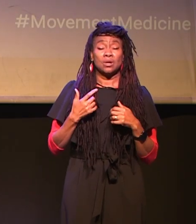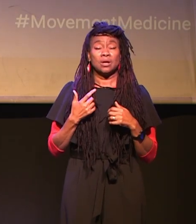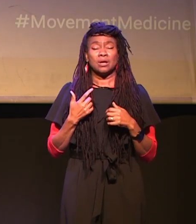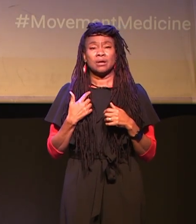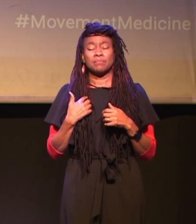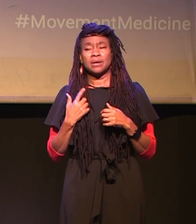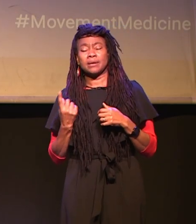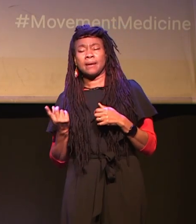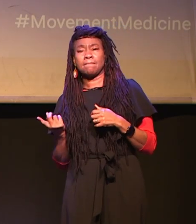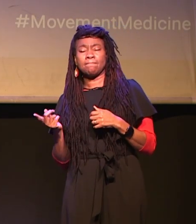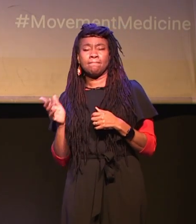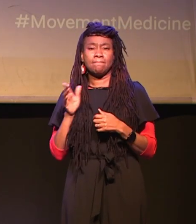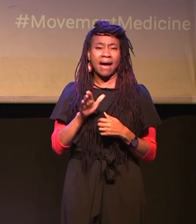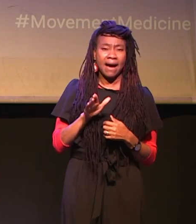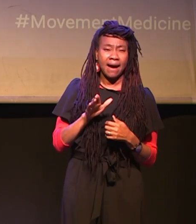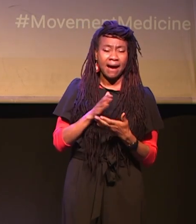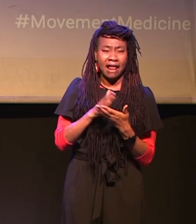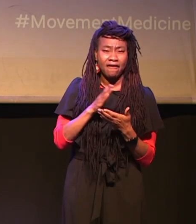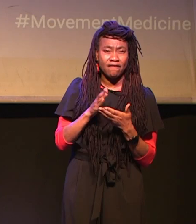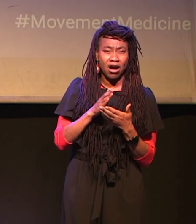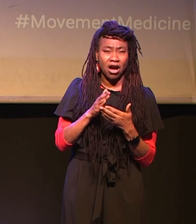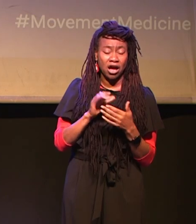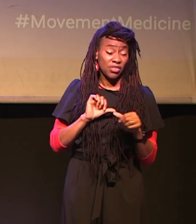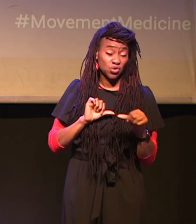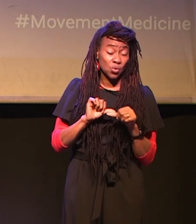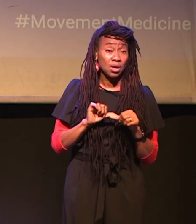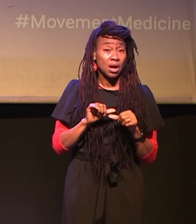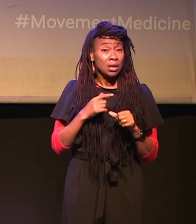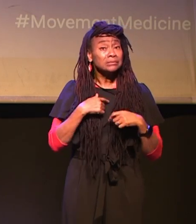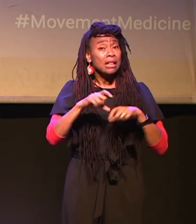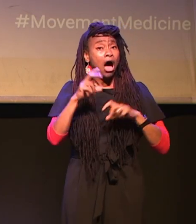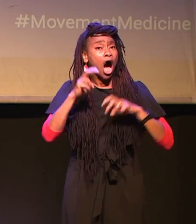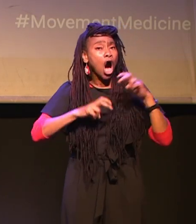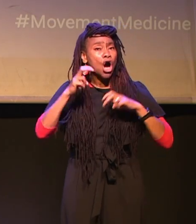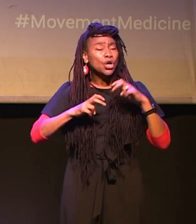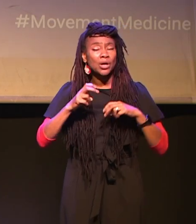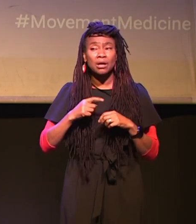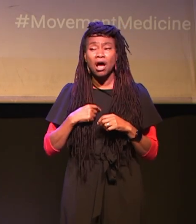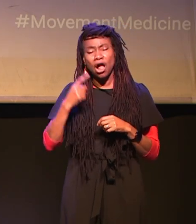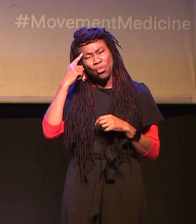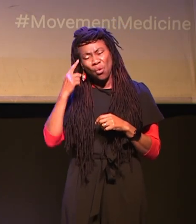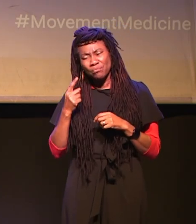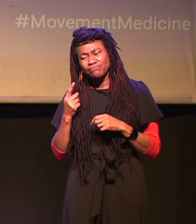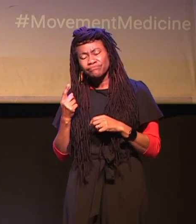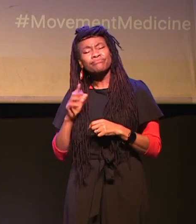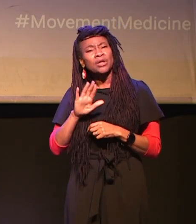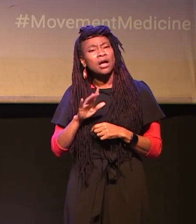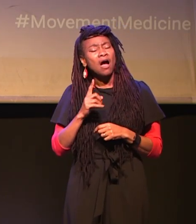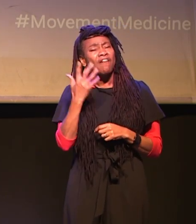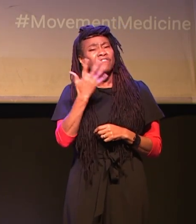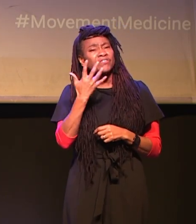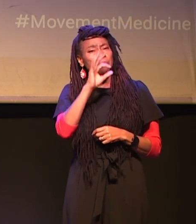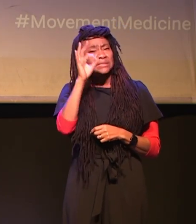it's shortening. We still had the argument. And then he came back and I was like, only 15% of that was about you. And